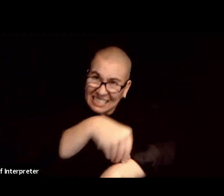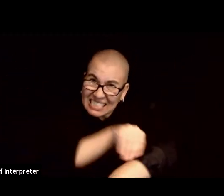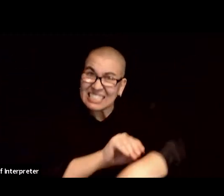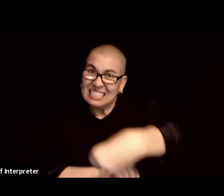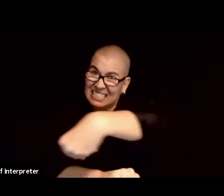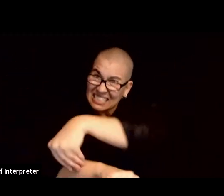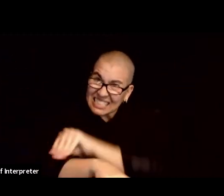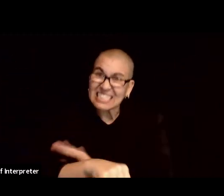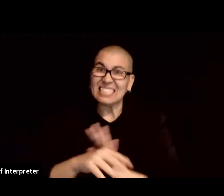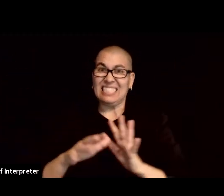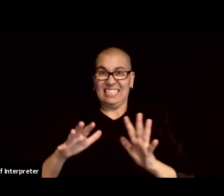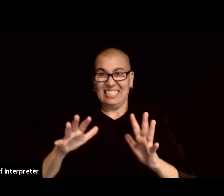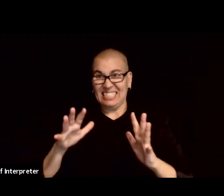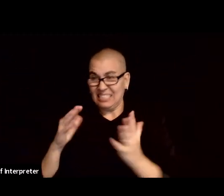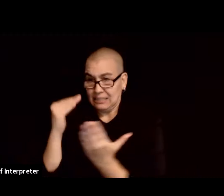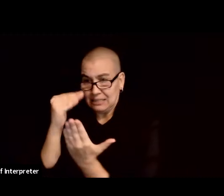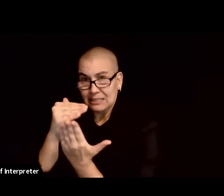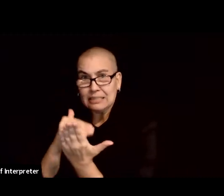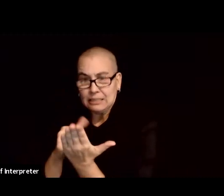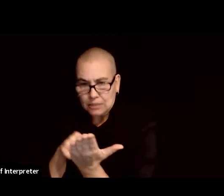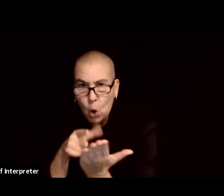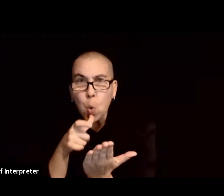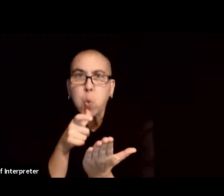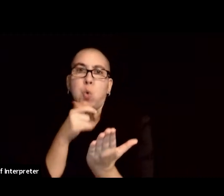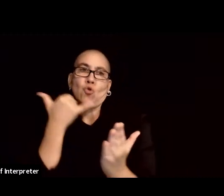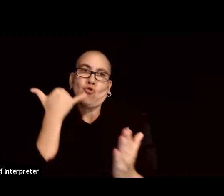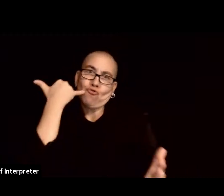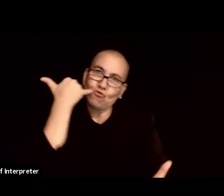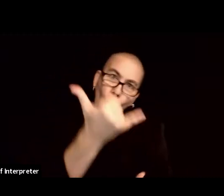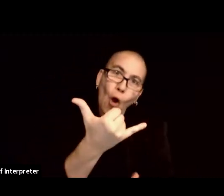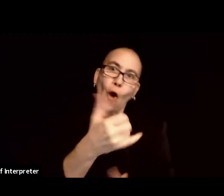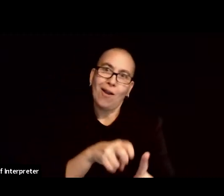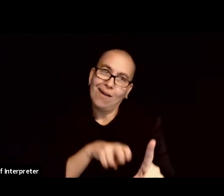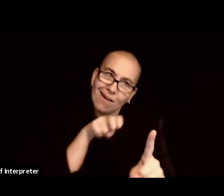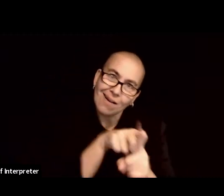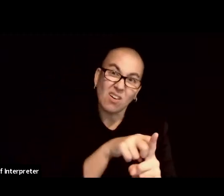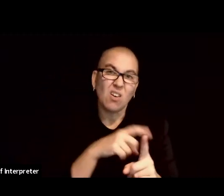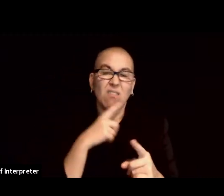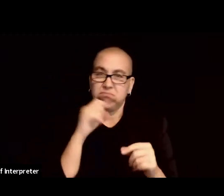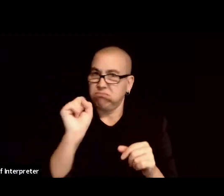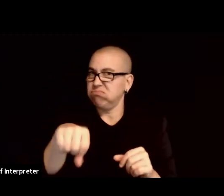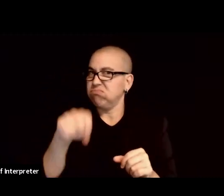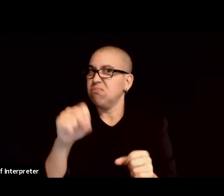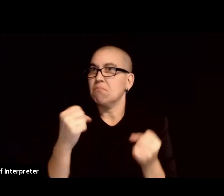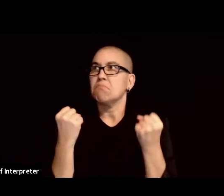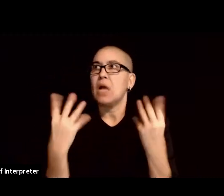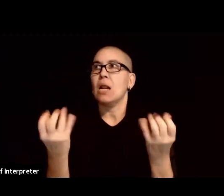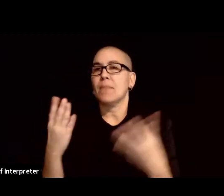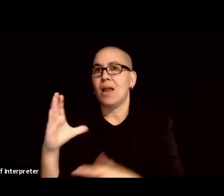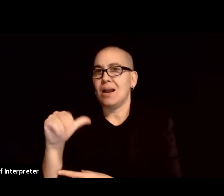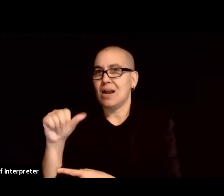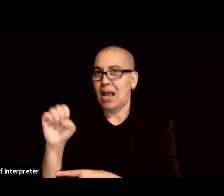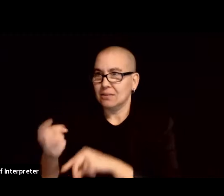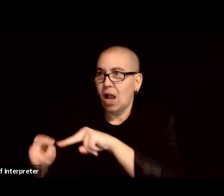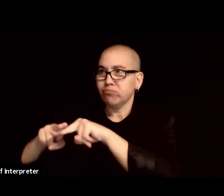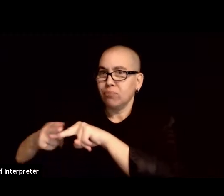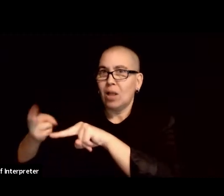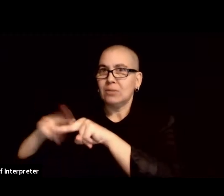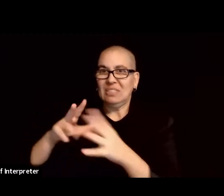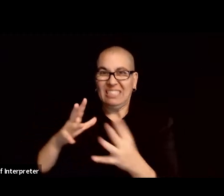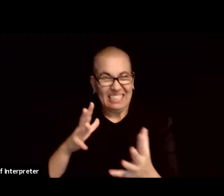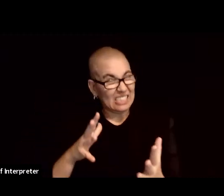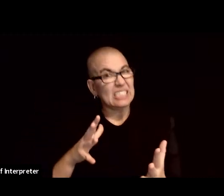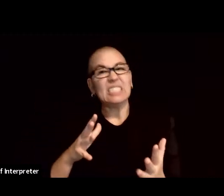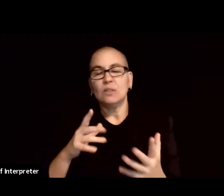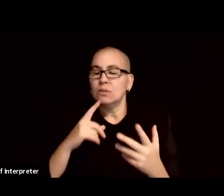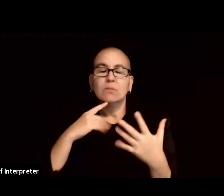this pace. And it is daunting. Folks are putting in a great deal of effort. And Chris mentioned one of the concerns is